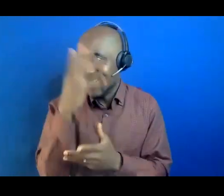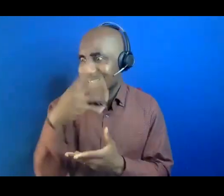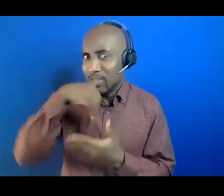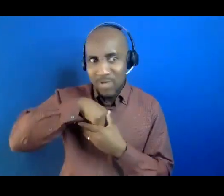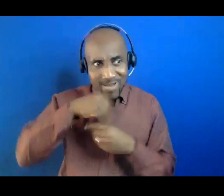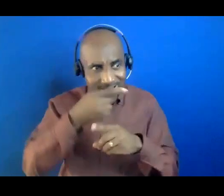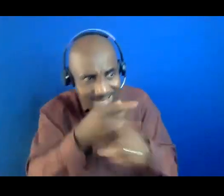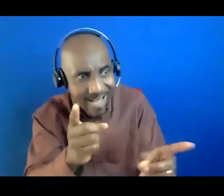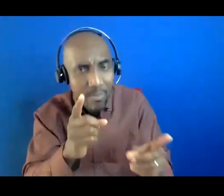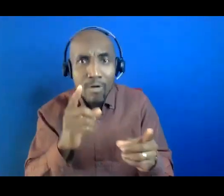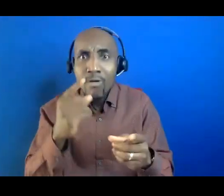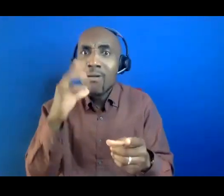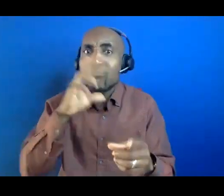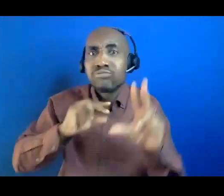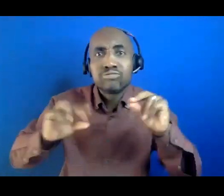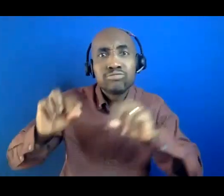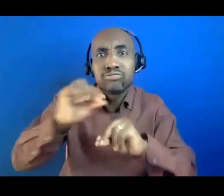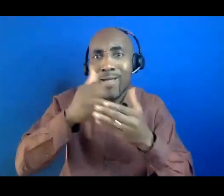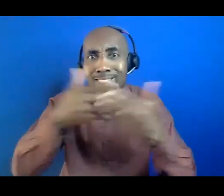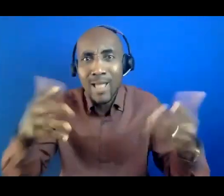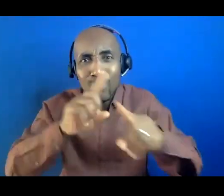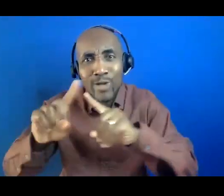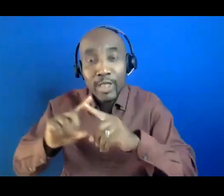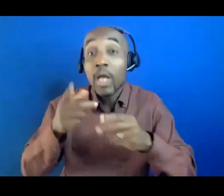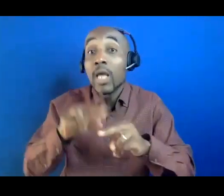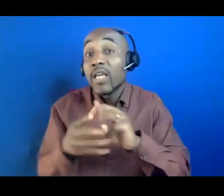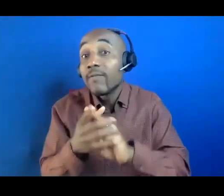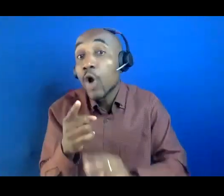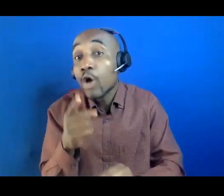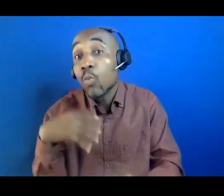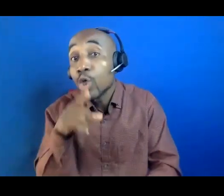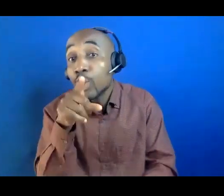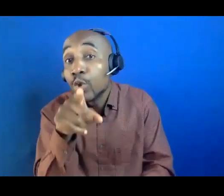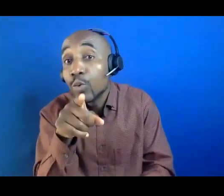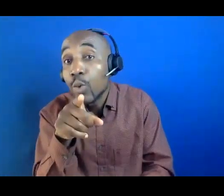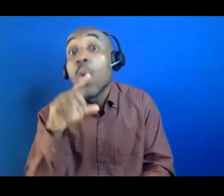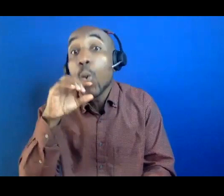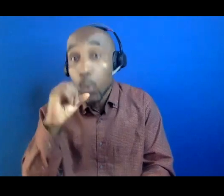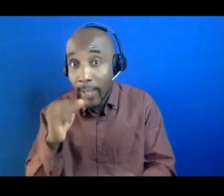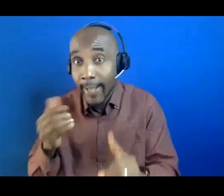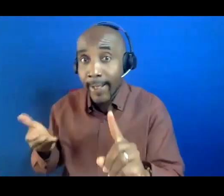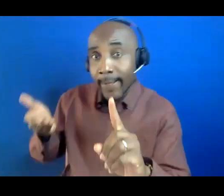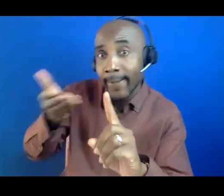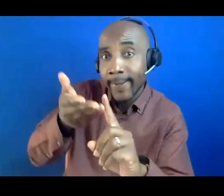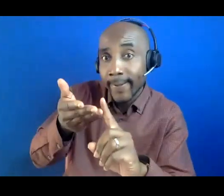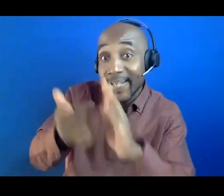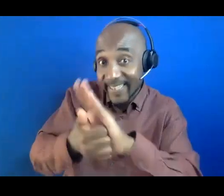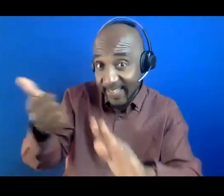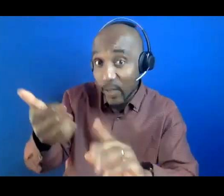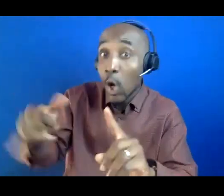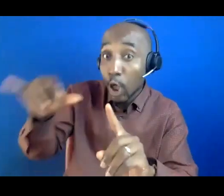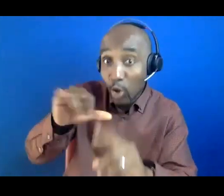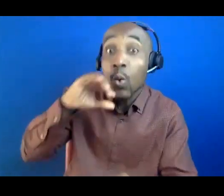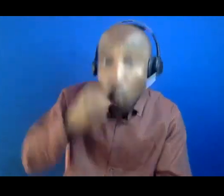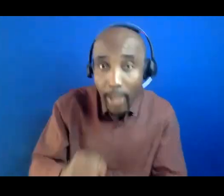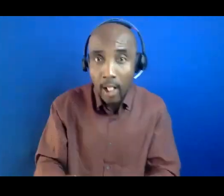different languages. You know, if God is calling you, he will equip you. That is a promise